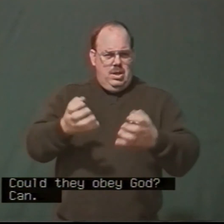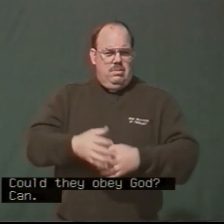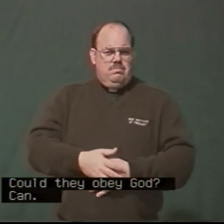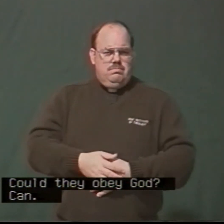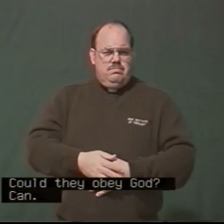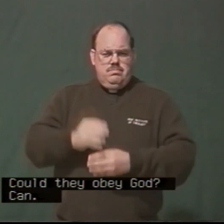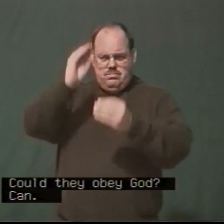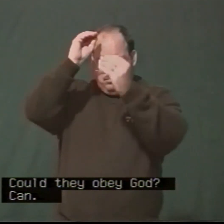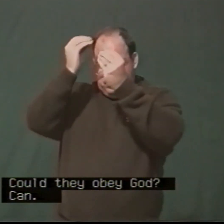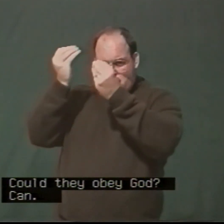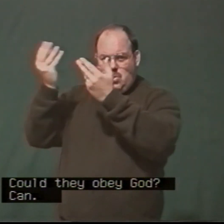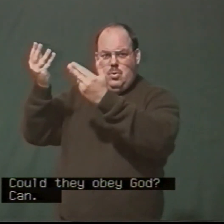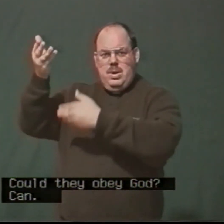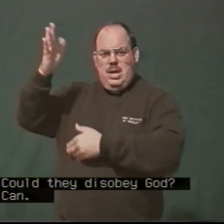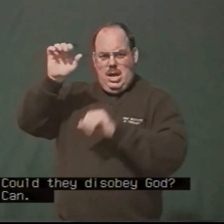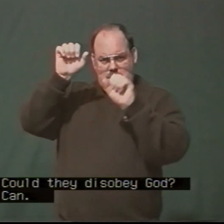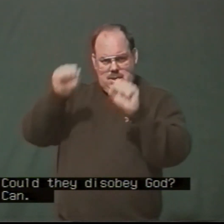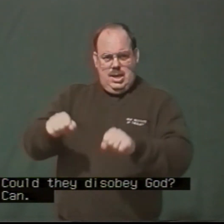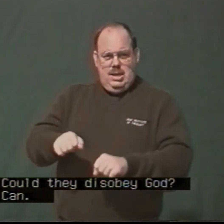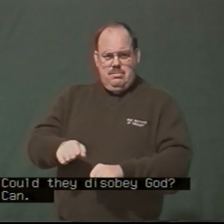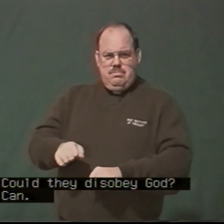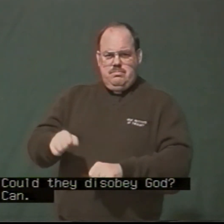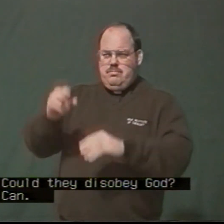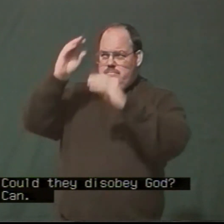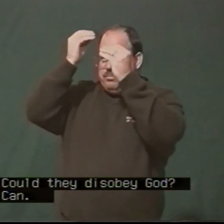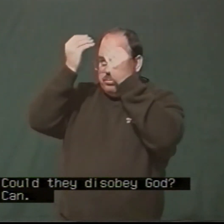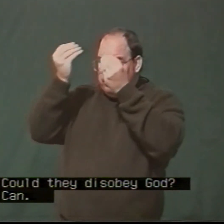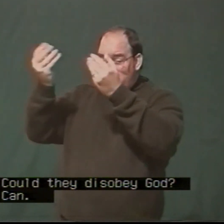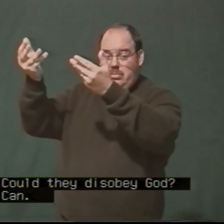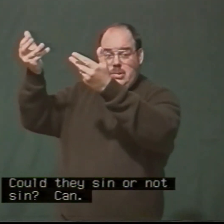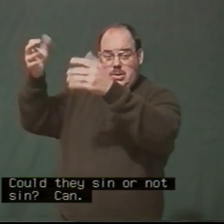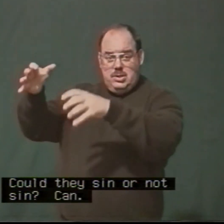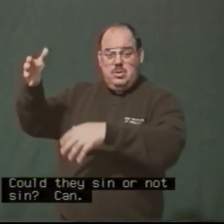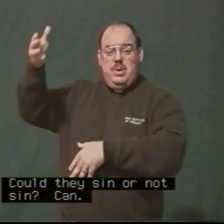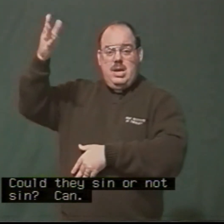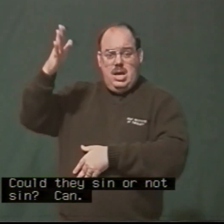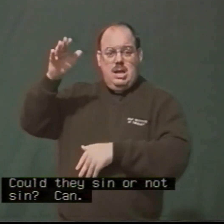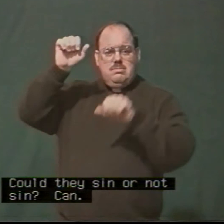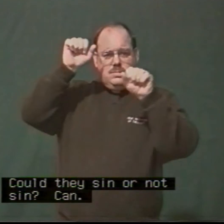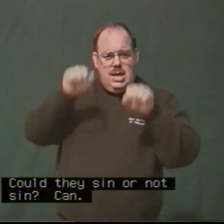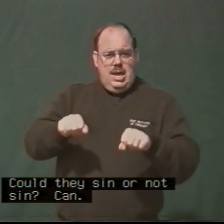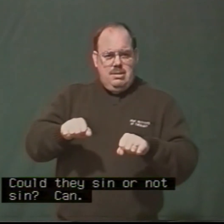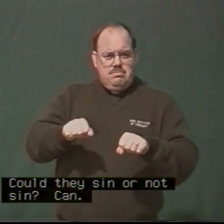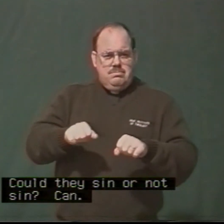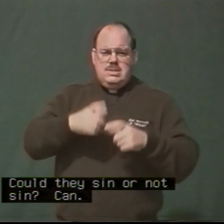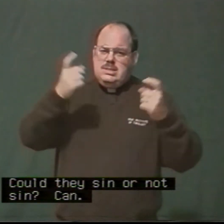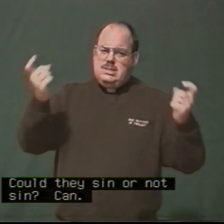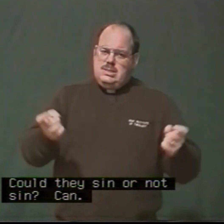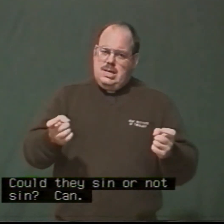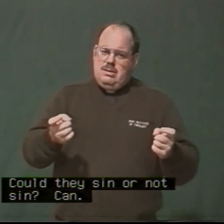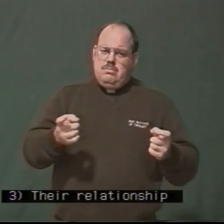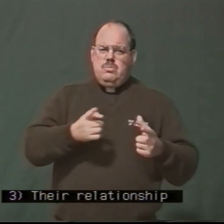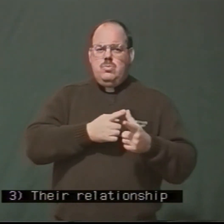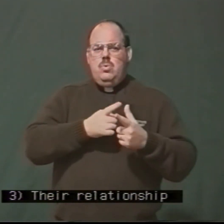Could they obey God? Can. Could they disobey God? Can. Could they sin or not sin?